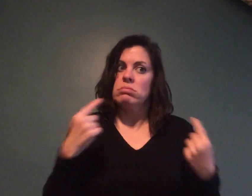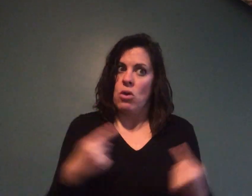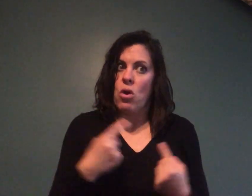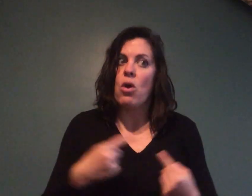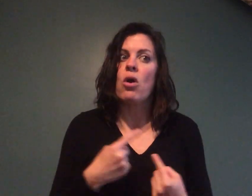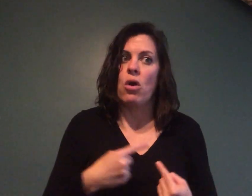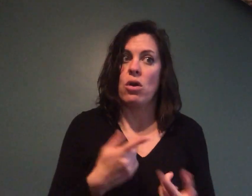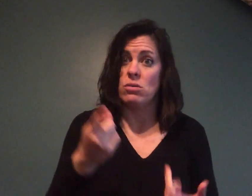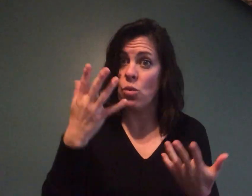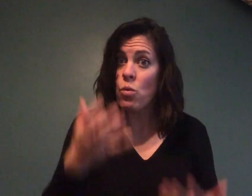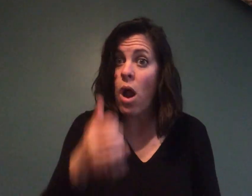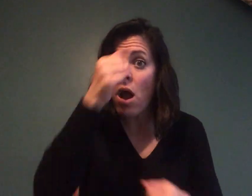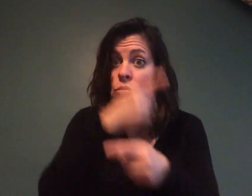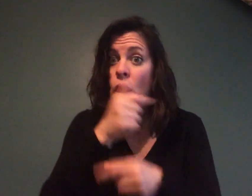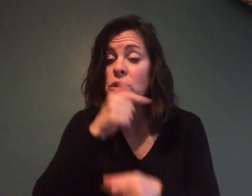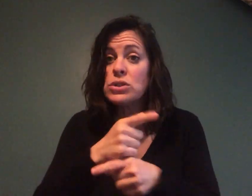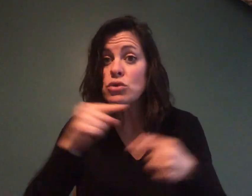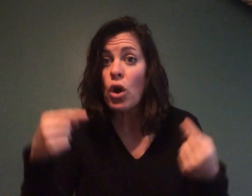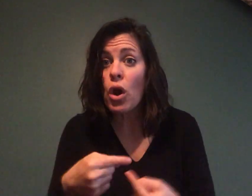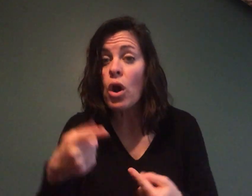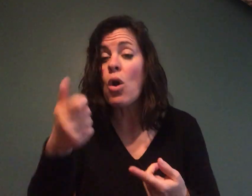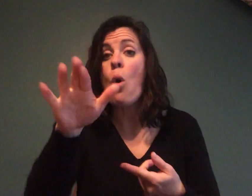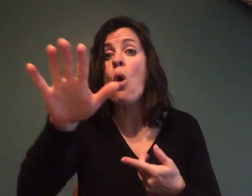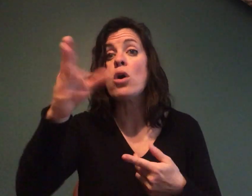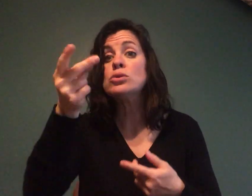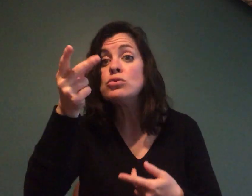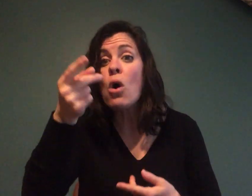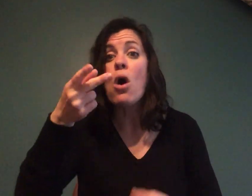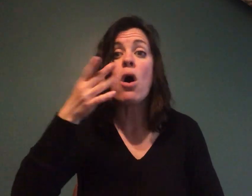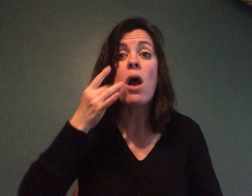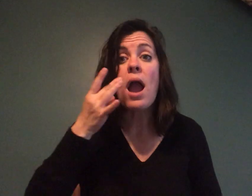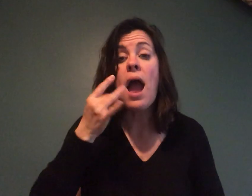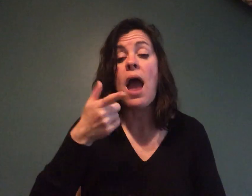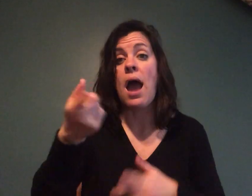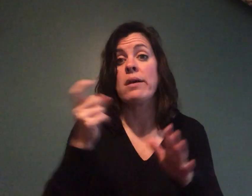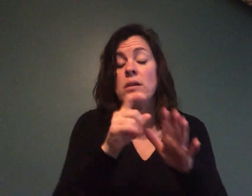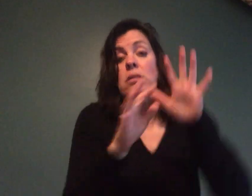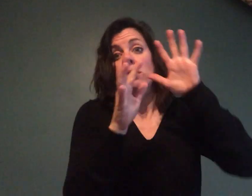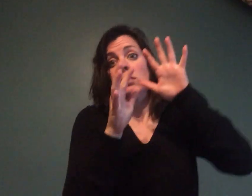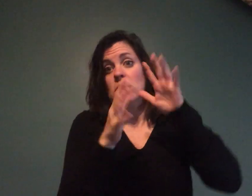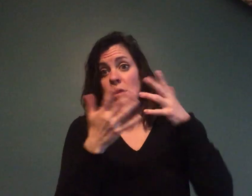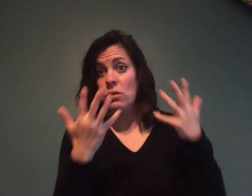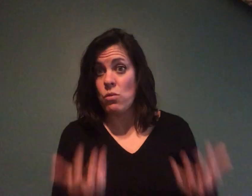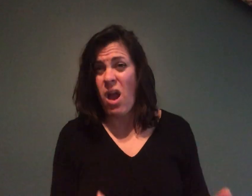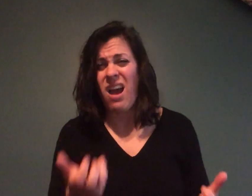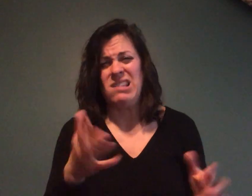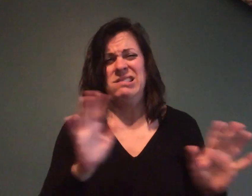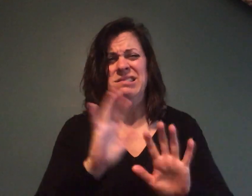hurt? Nah. Do we want our dogs getting hurt? Nah. Okay, so this is definitely something that we don't want to